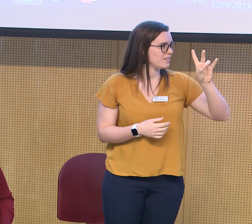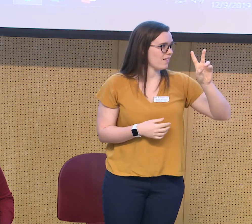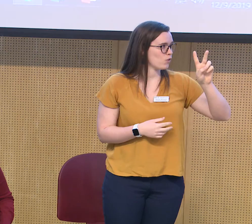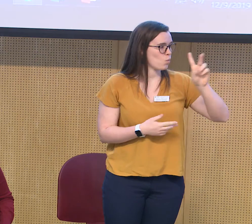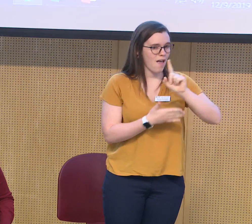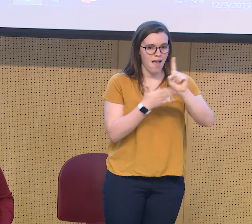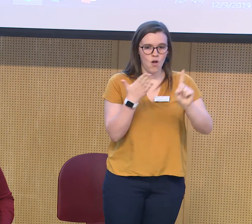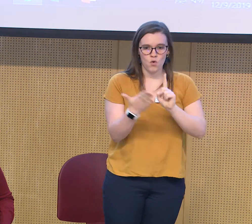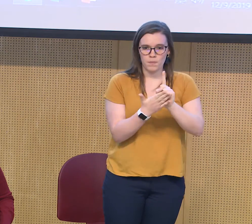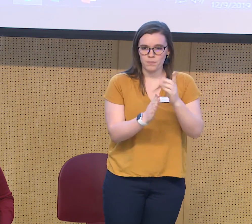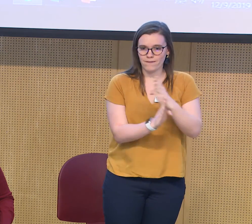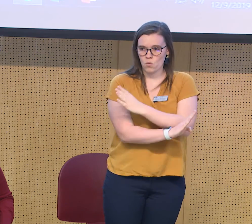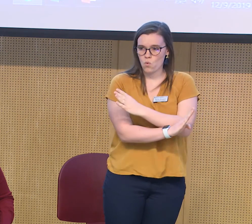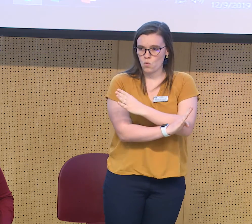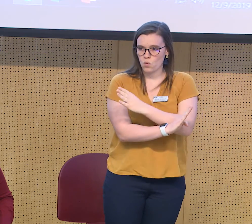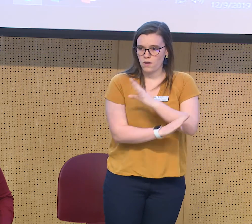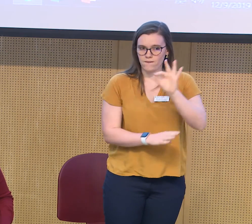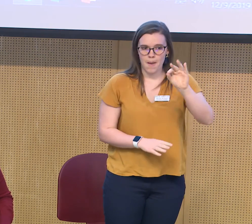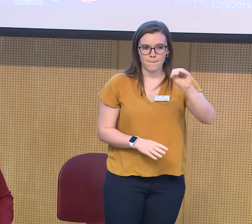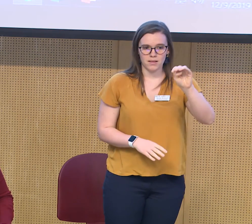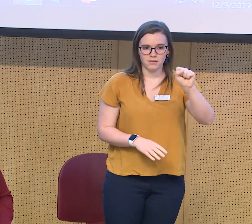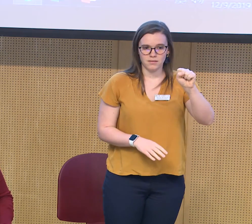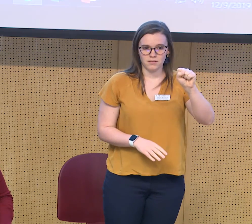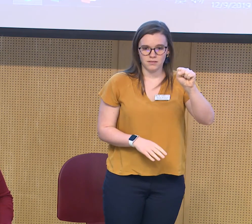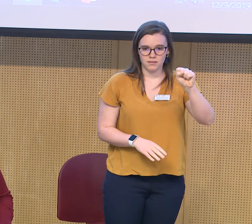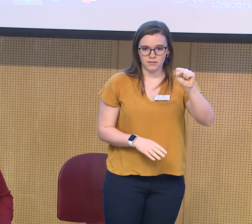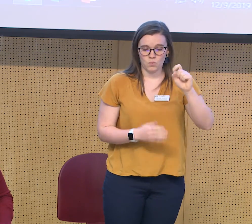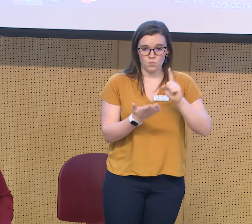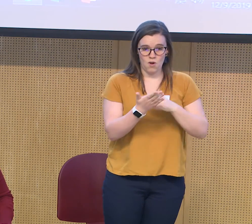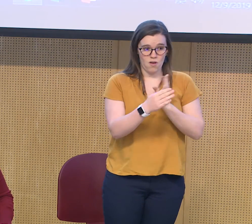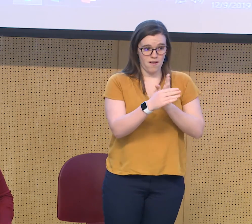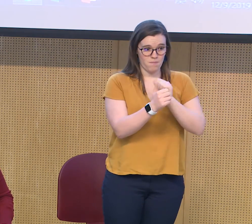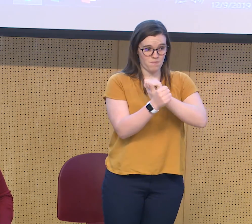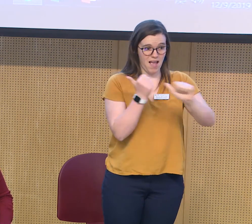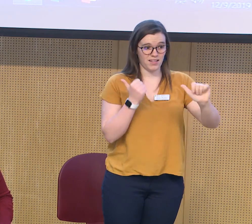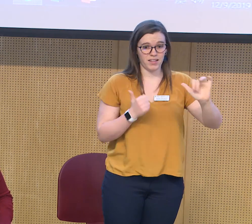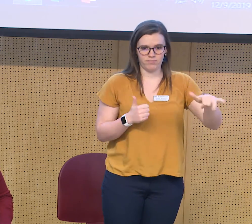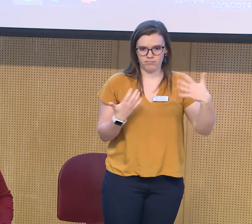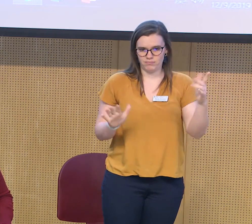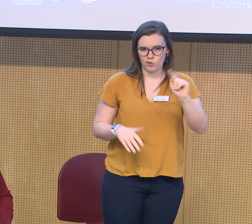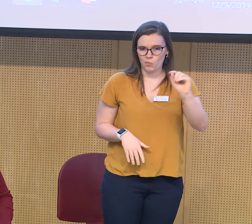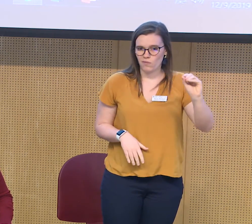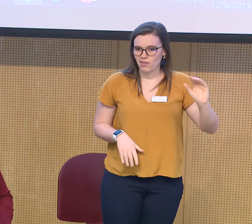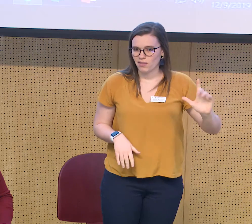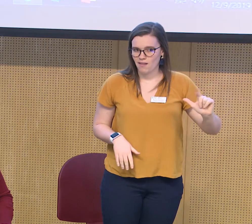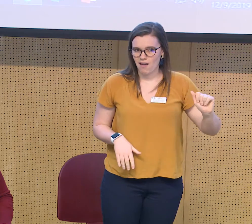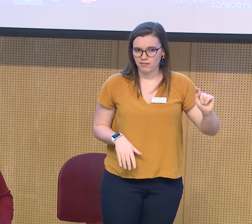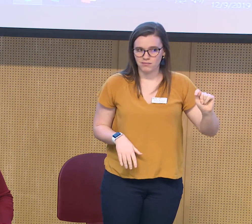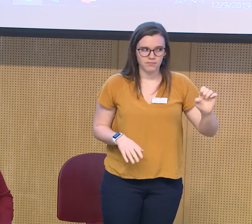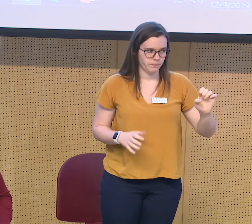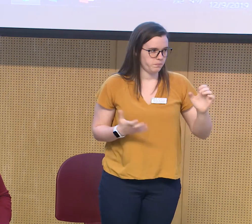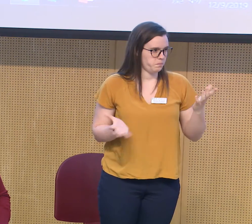FMS requires 72 hours notice prior to services. Once you're past that, you're too late. You're out of